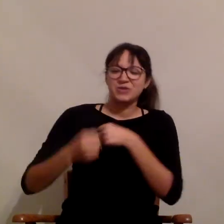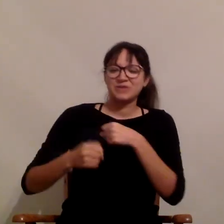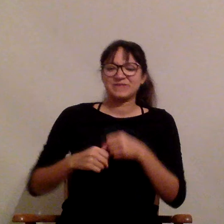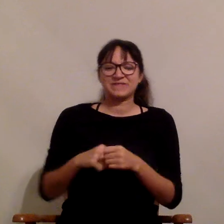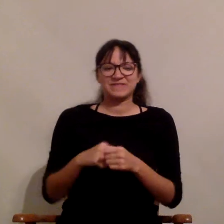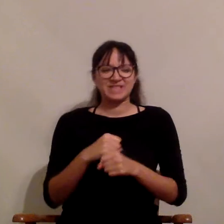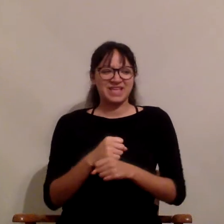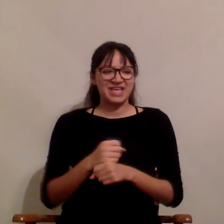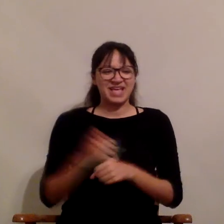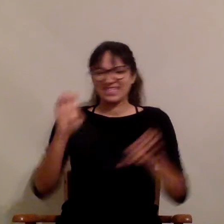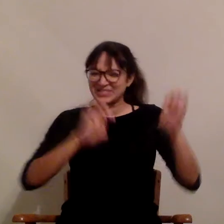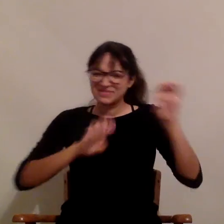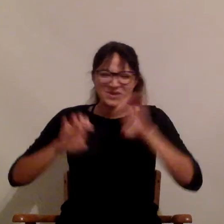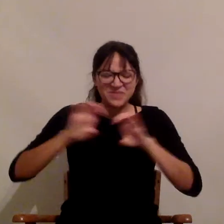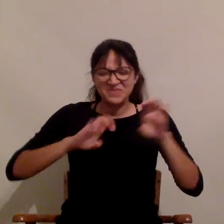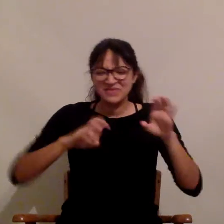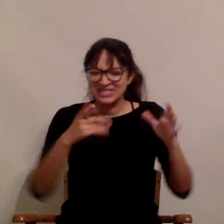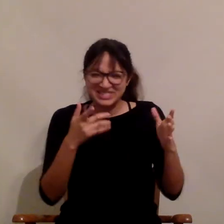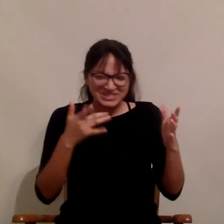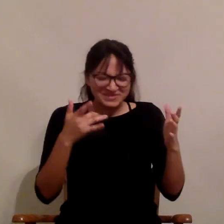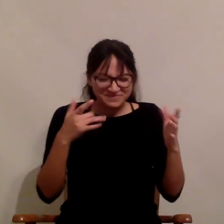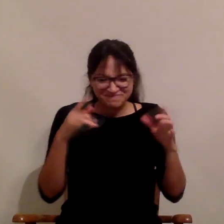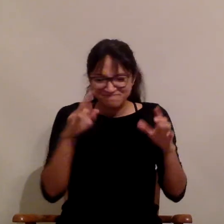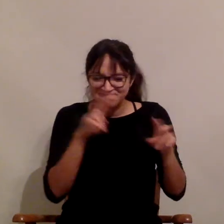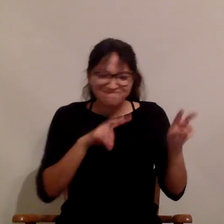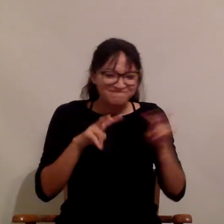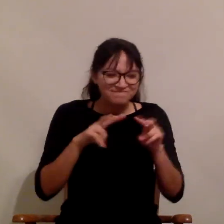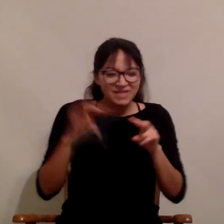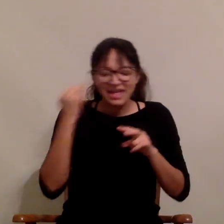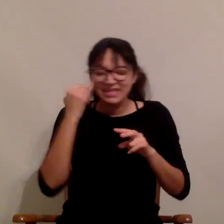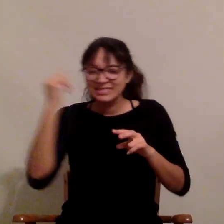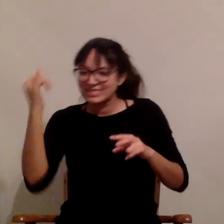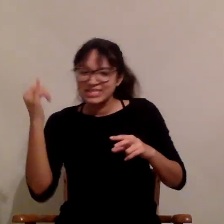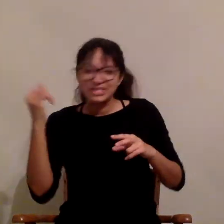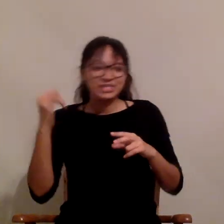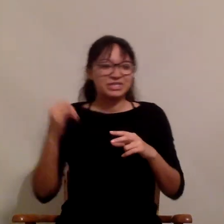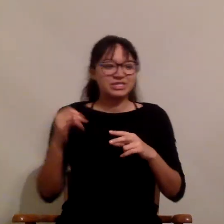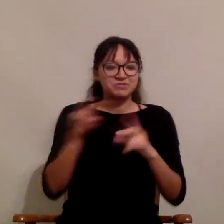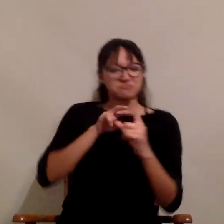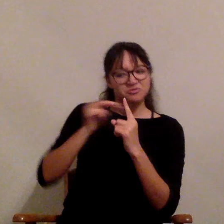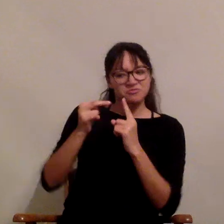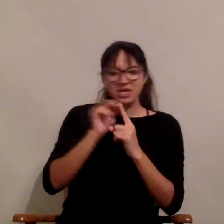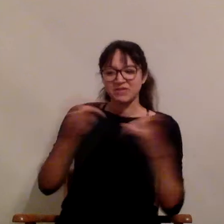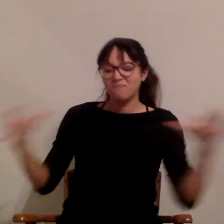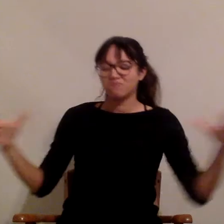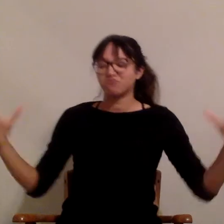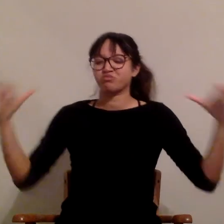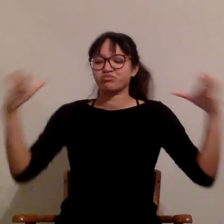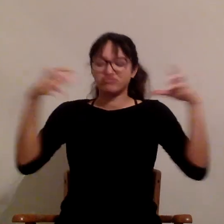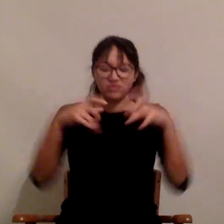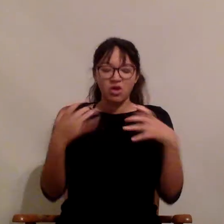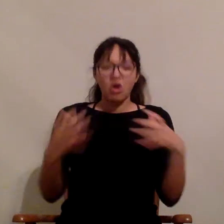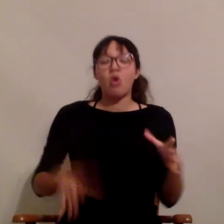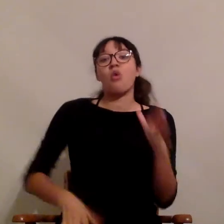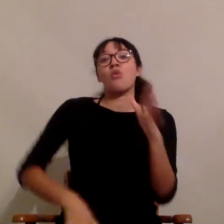and merging different ideas and perspectives, we discovered a new signaling pathway that controls